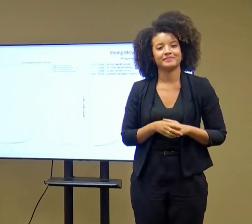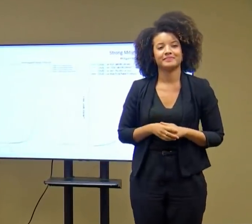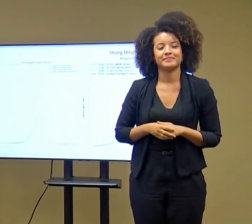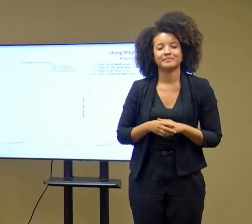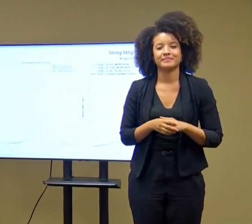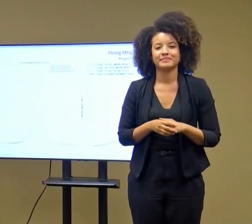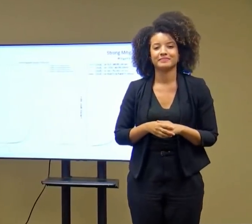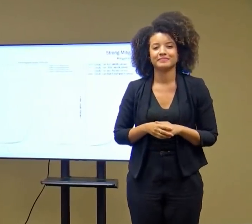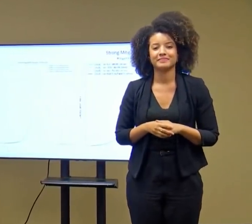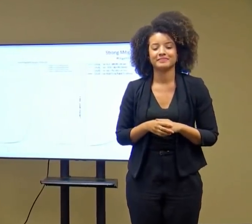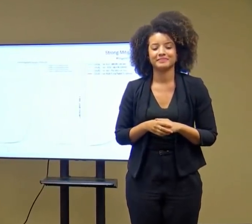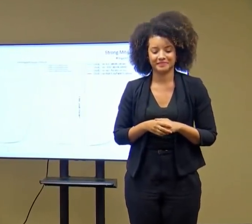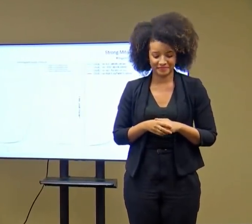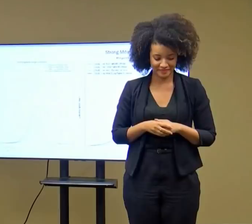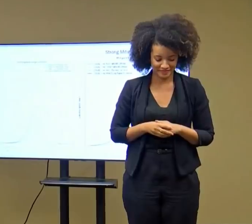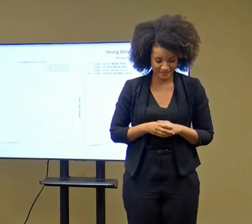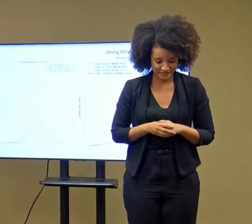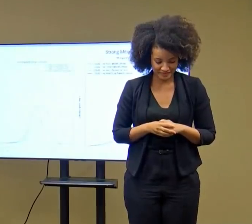All right, thanks.